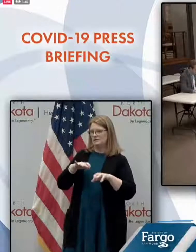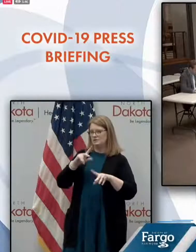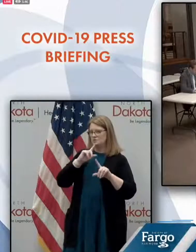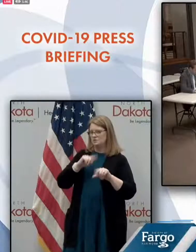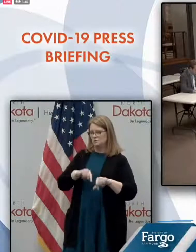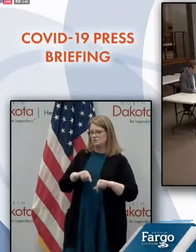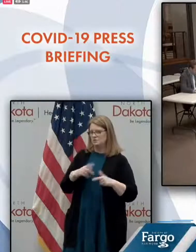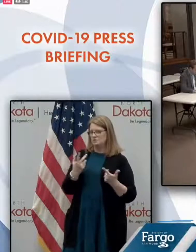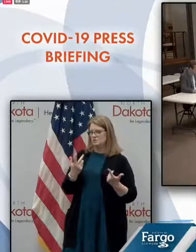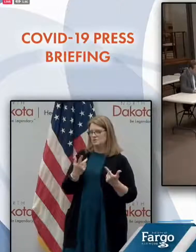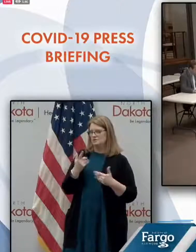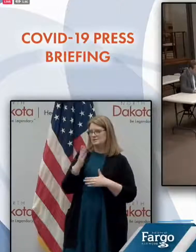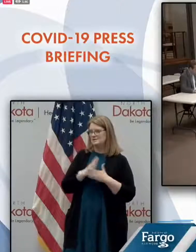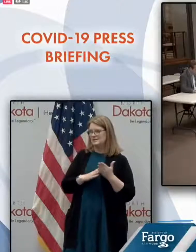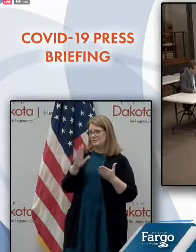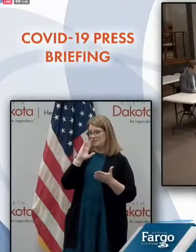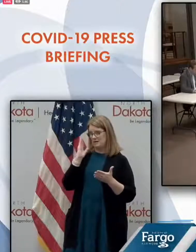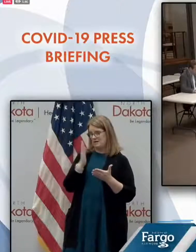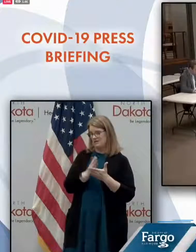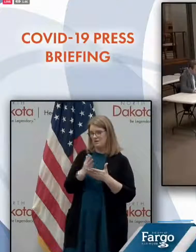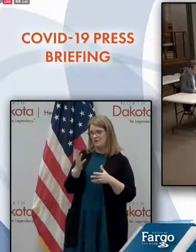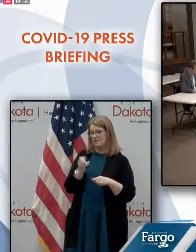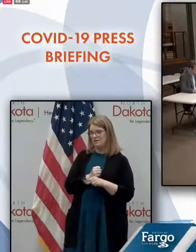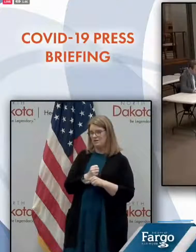results, and some have never received their